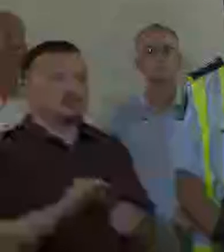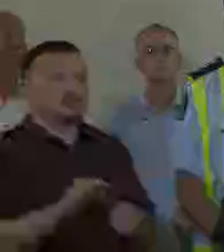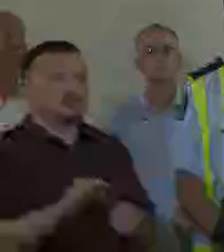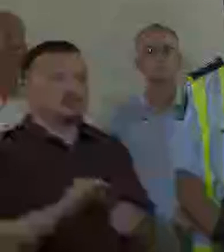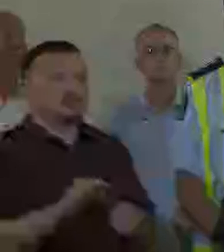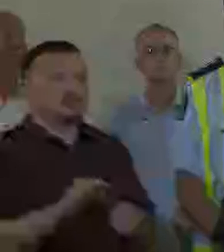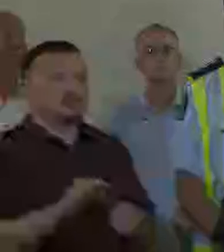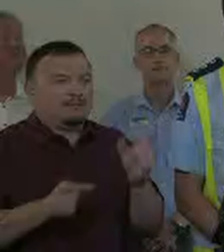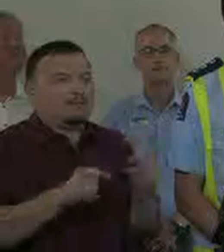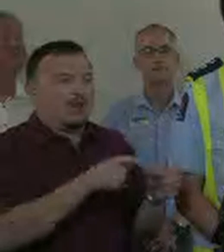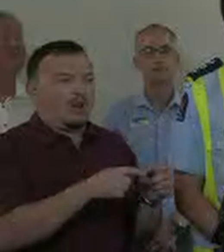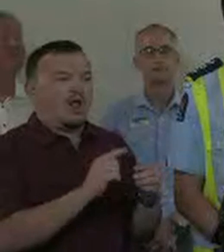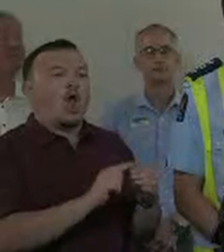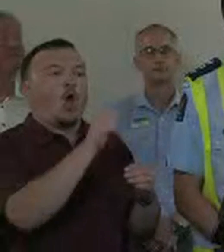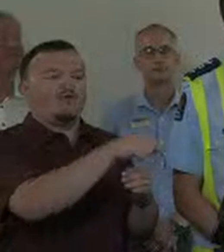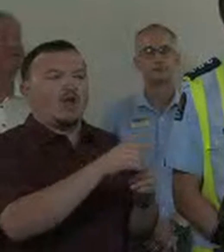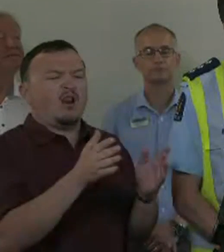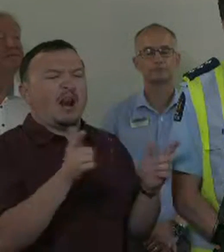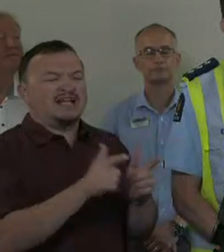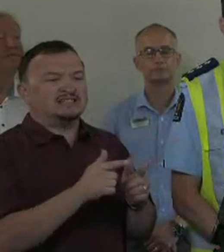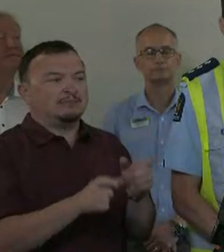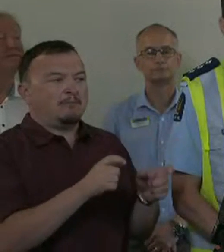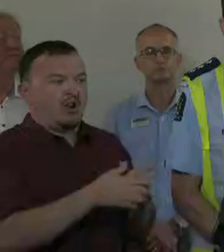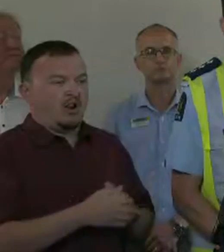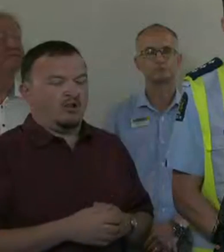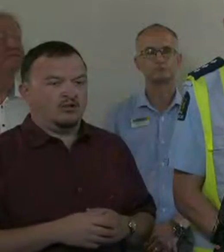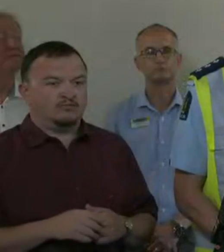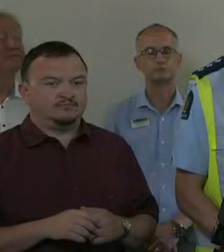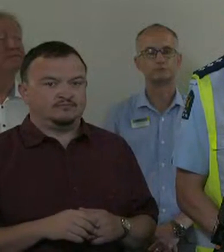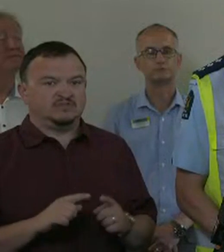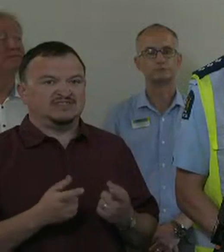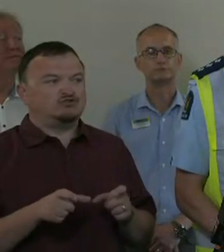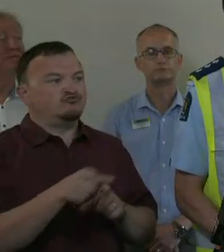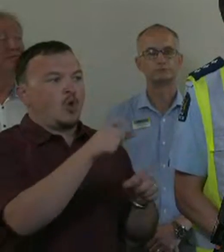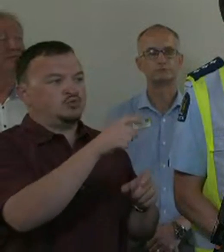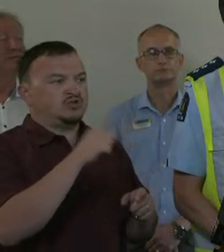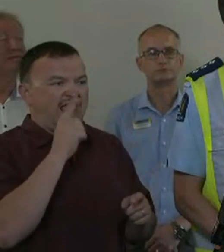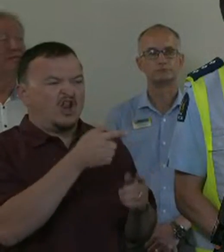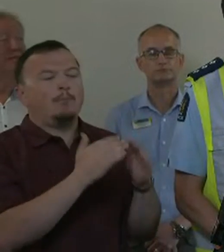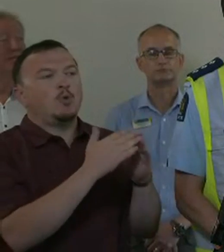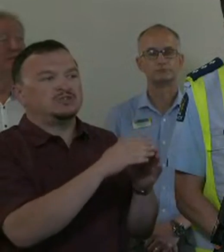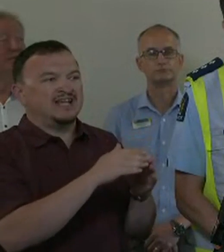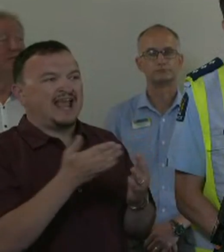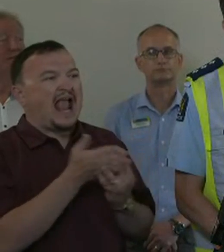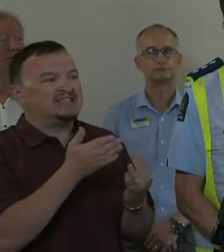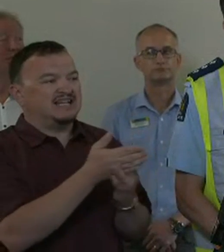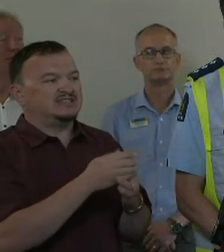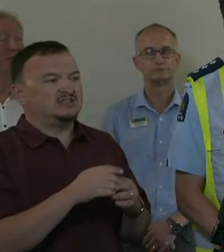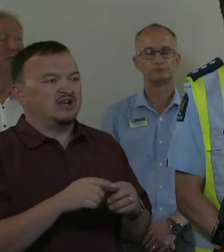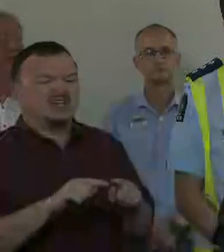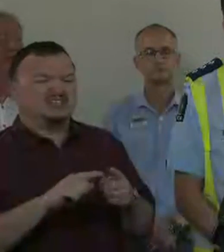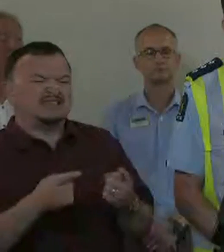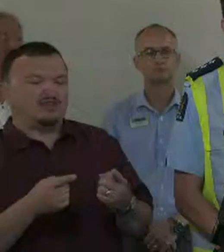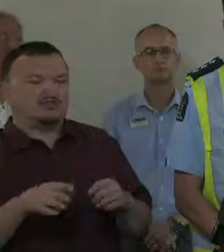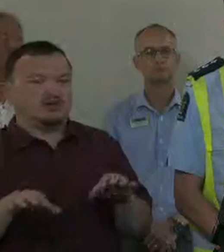There are rural roads that facilitate access to that community in a different structure to